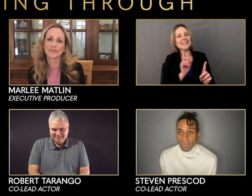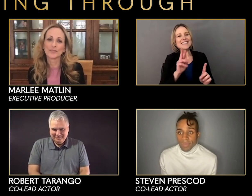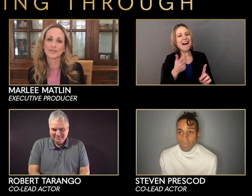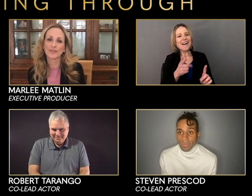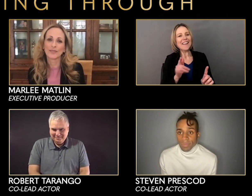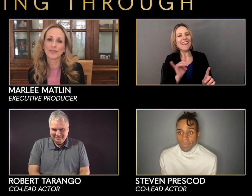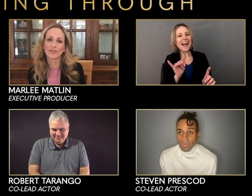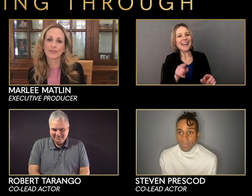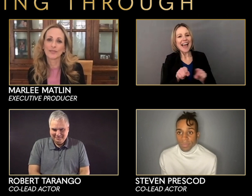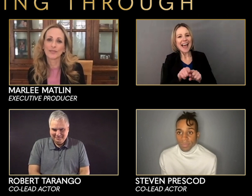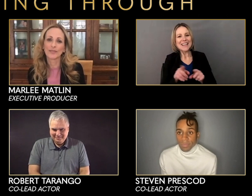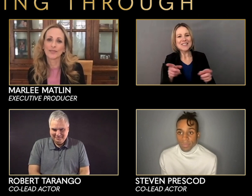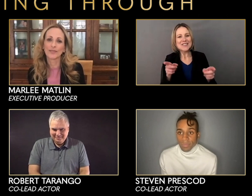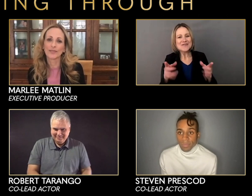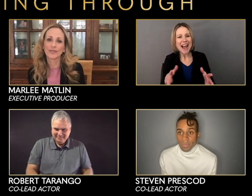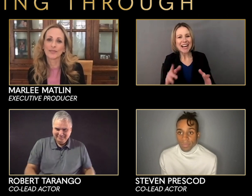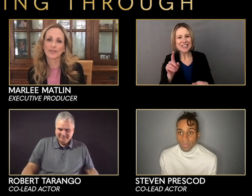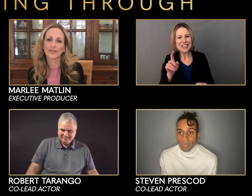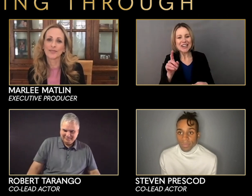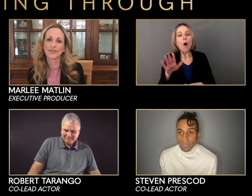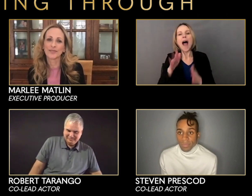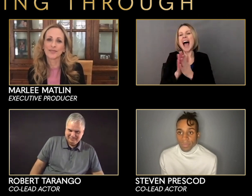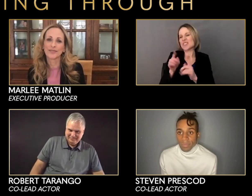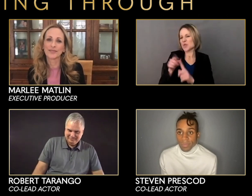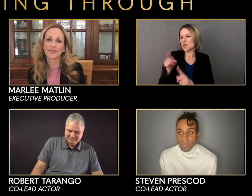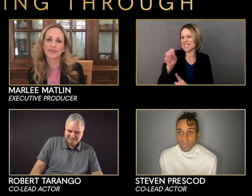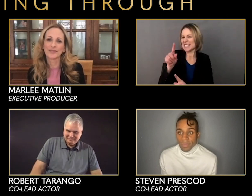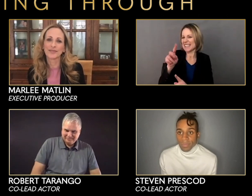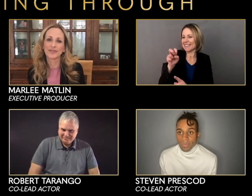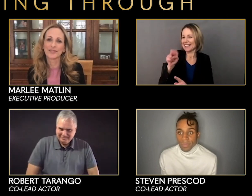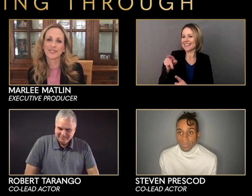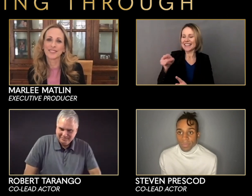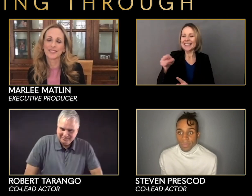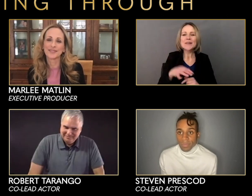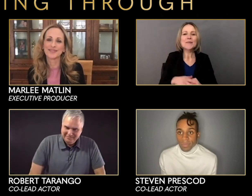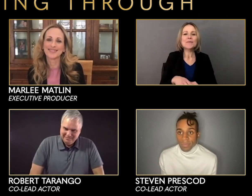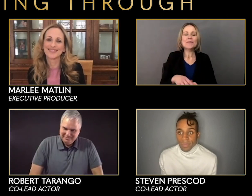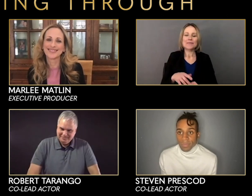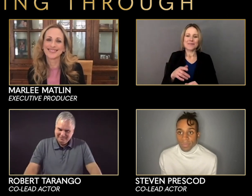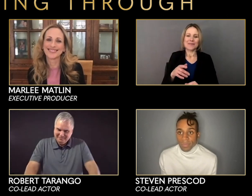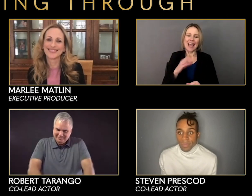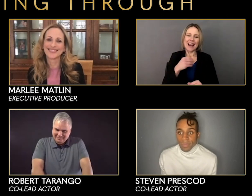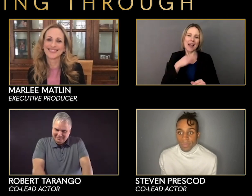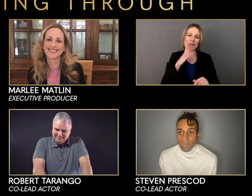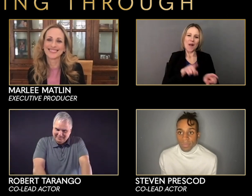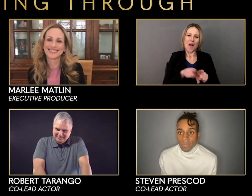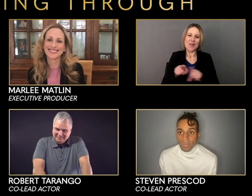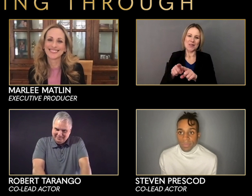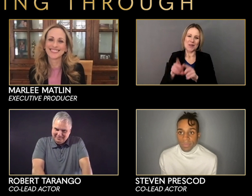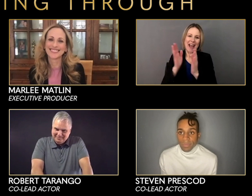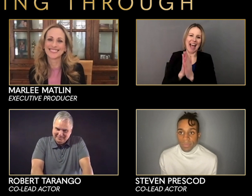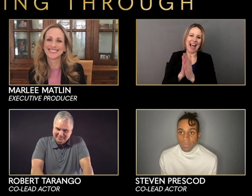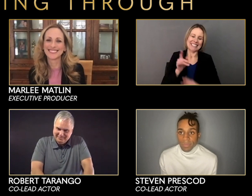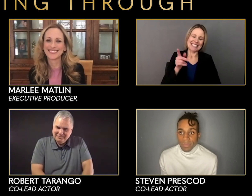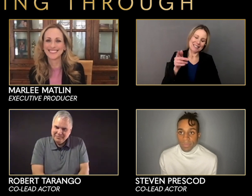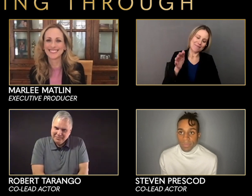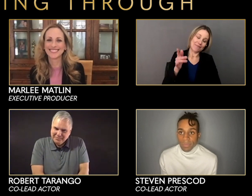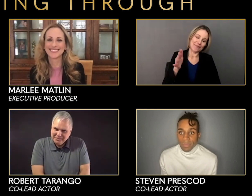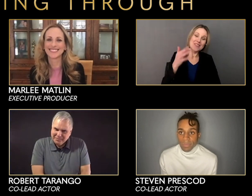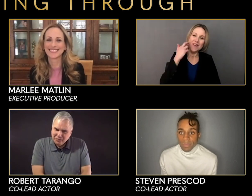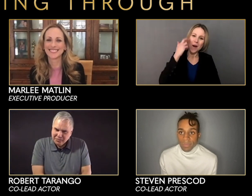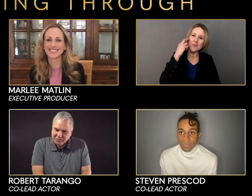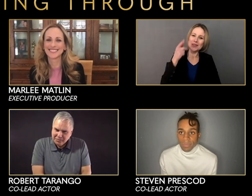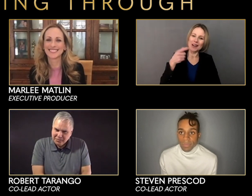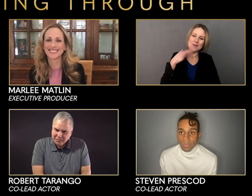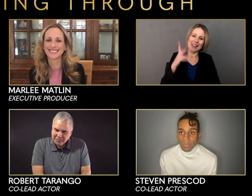director, Stephen? I'm going to also ask uh, uh, Robert the